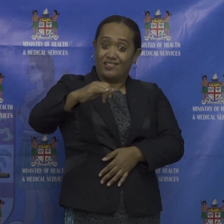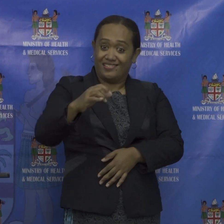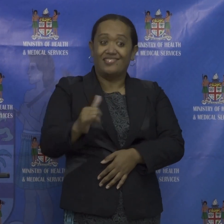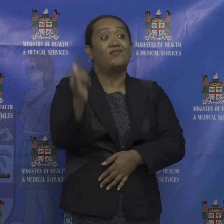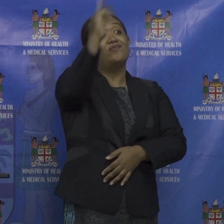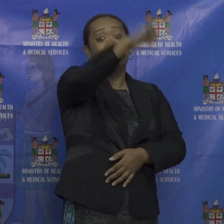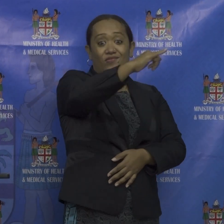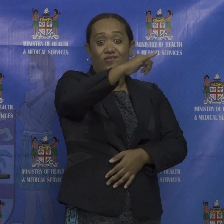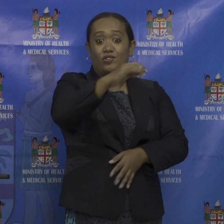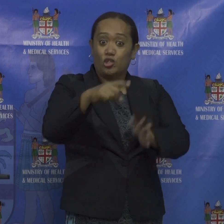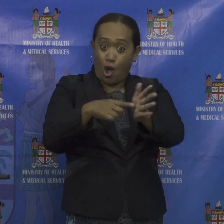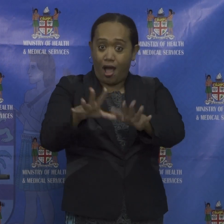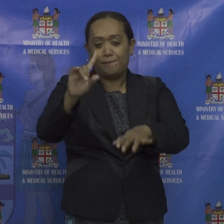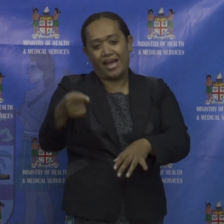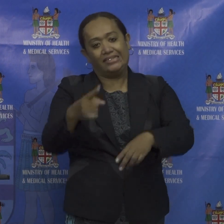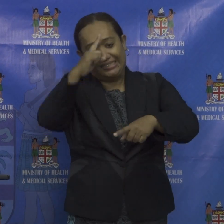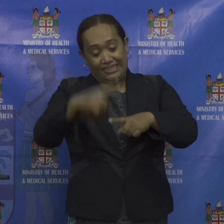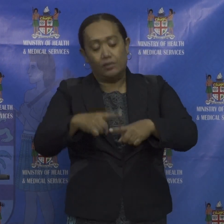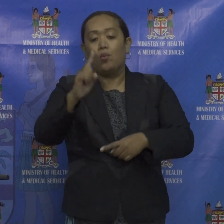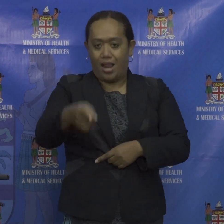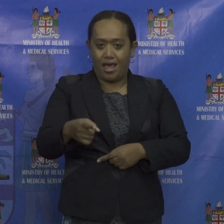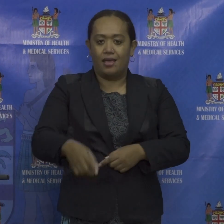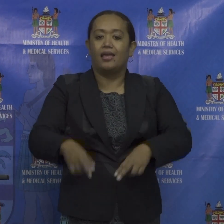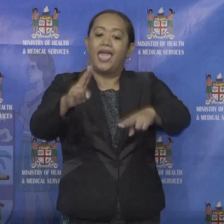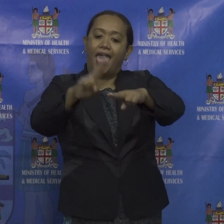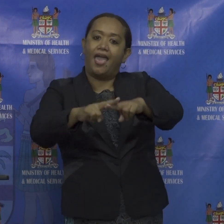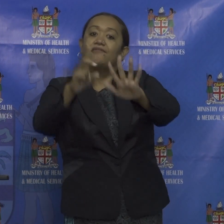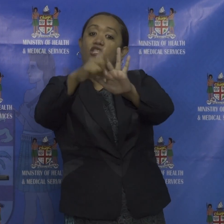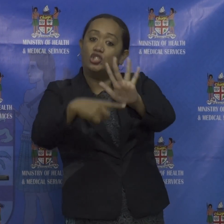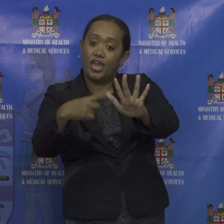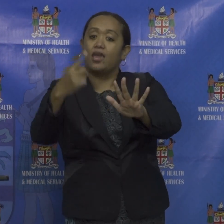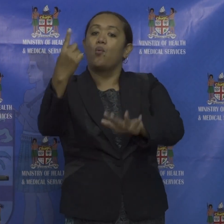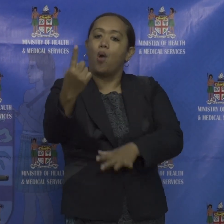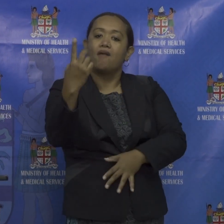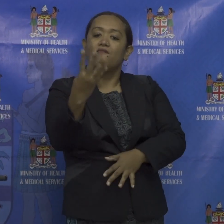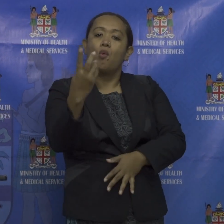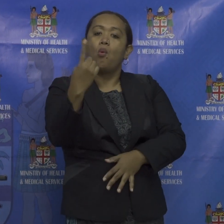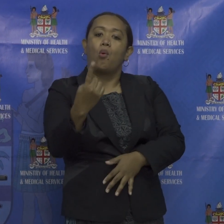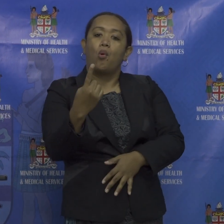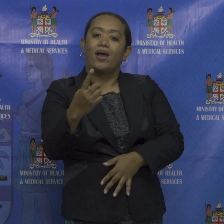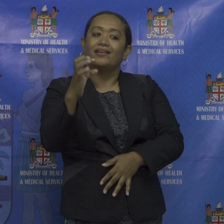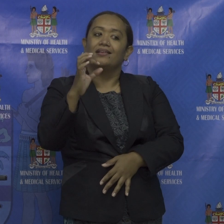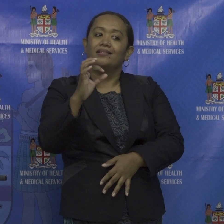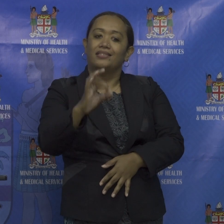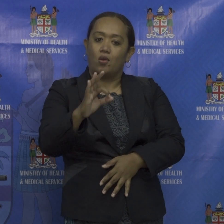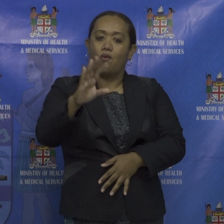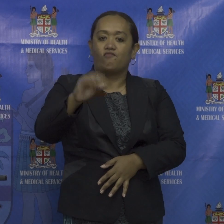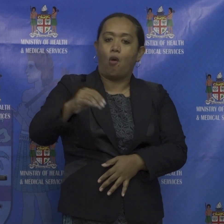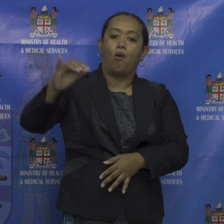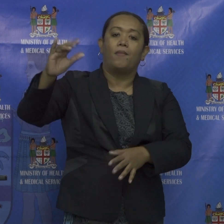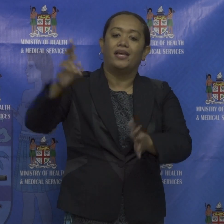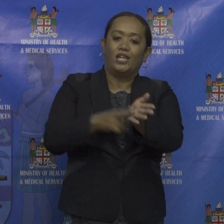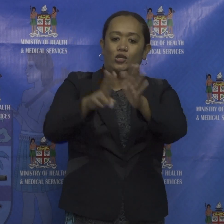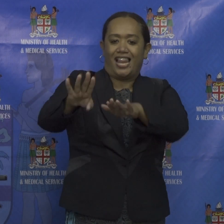arrived in Nandi on April the 22nd on flight FJ 1410 from Auckland. This was the last